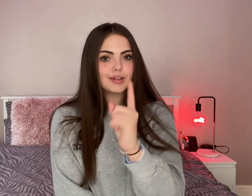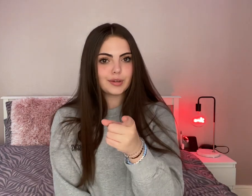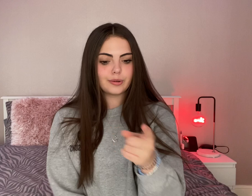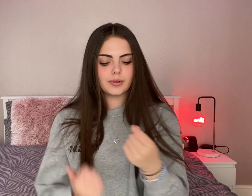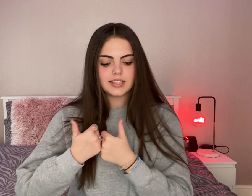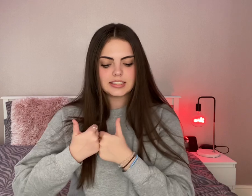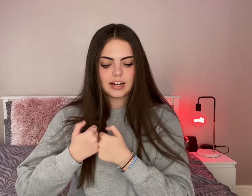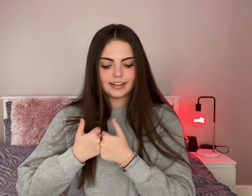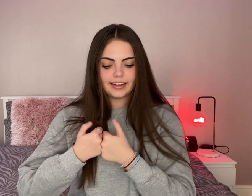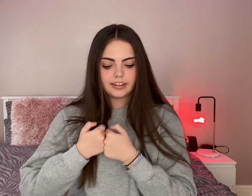you, darling.